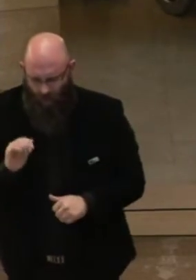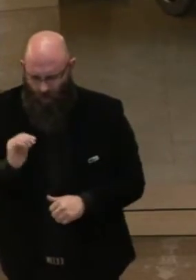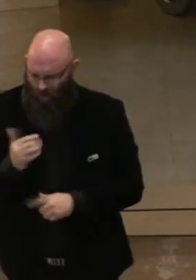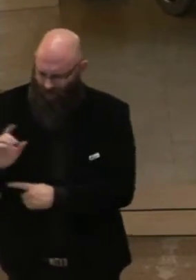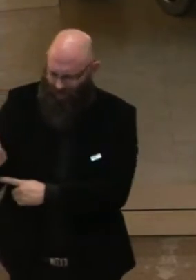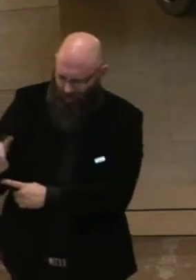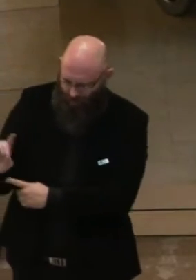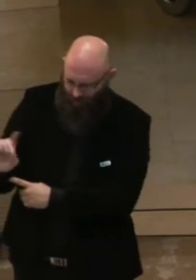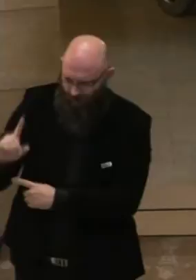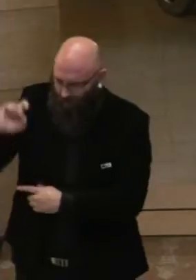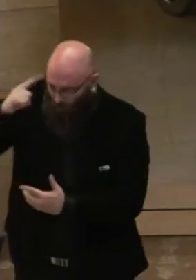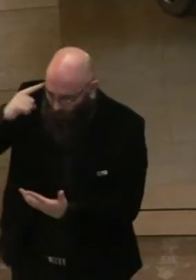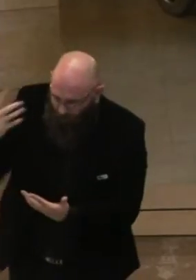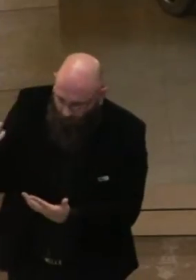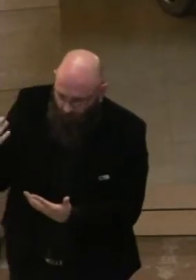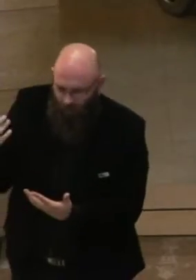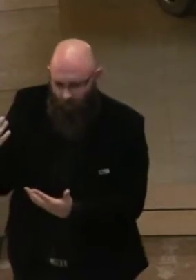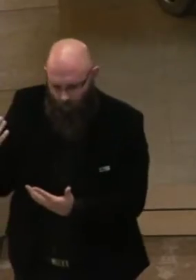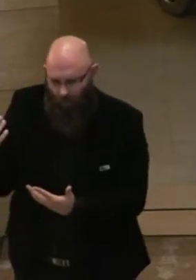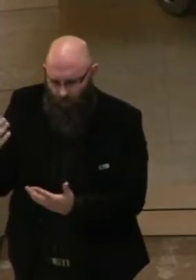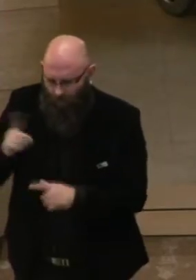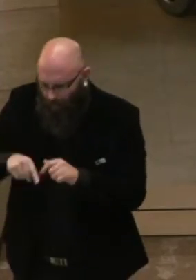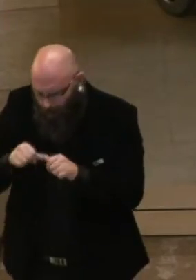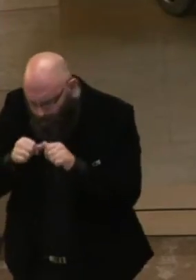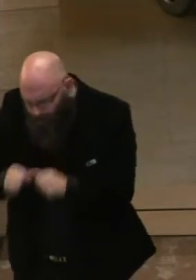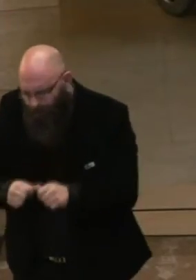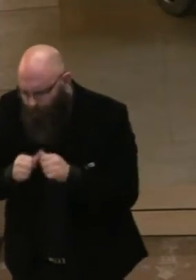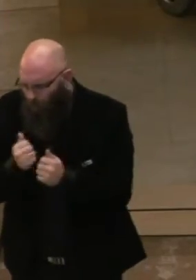endure nor be reformed.